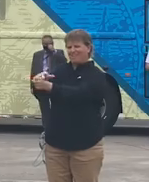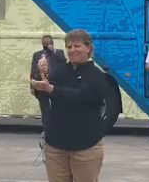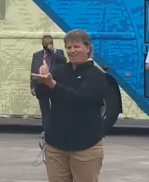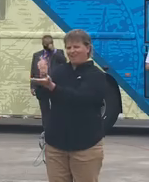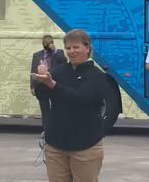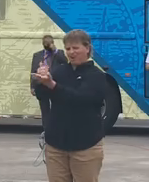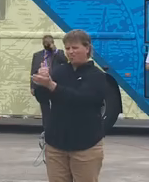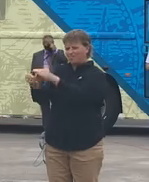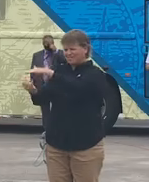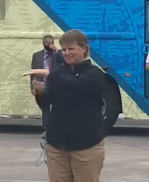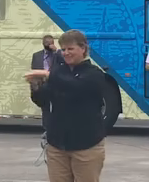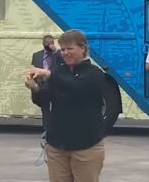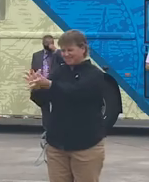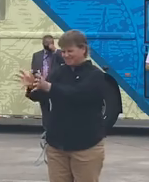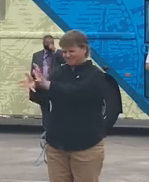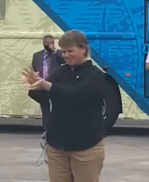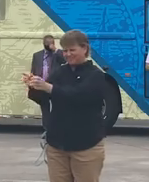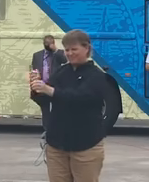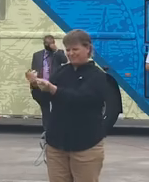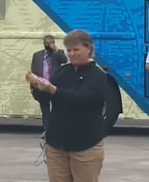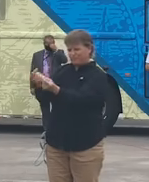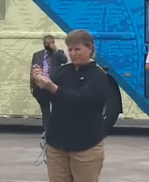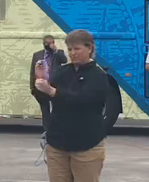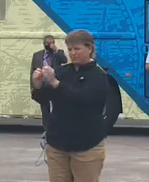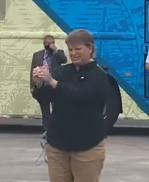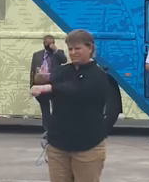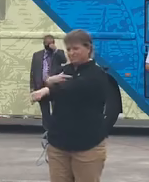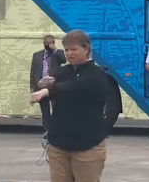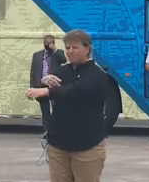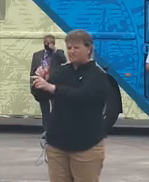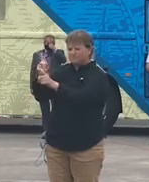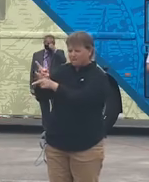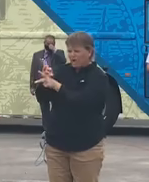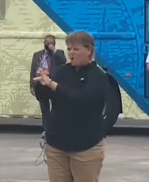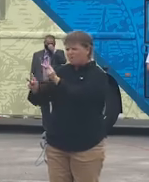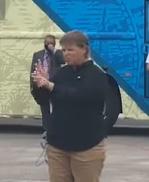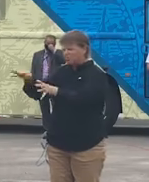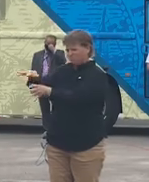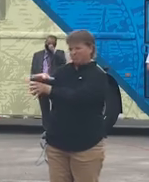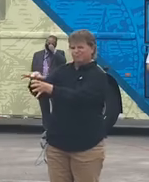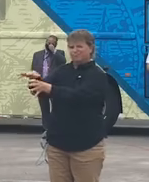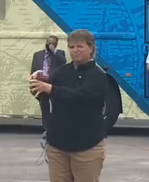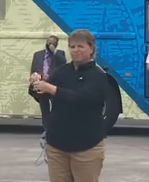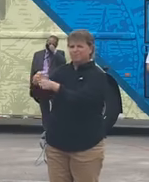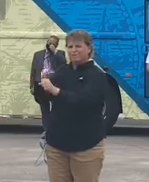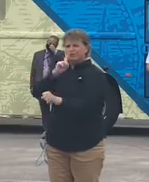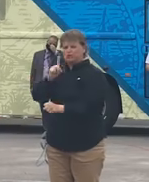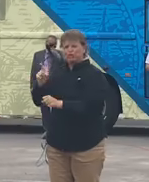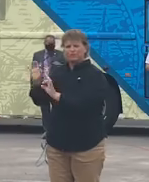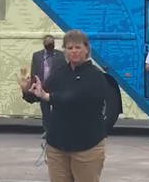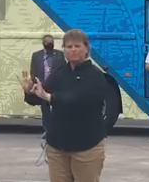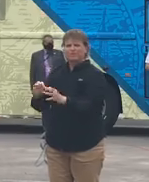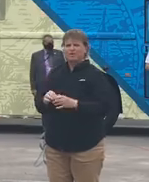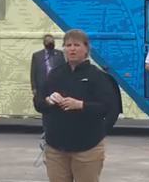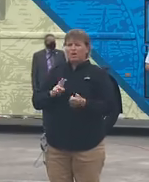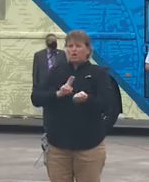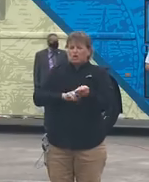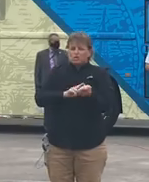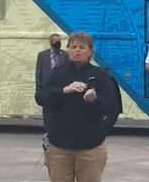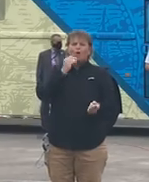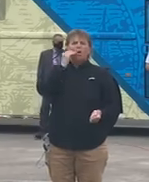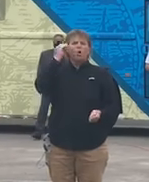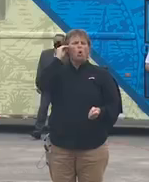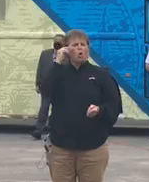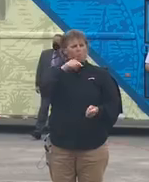doing as much as we can for our vulnerable population, particularly the nursing homes. So you're going to be doing that. I can tell you outside of these